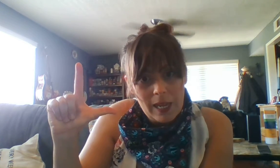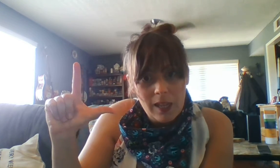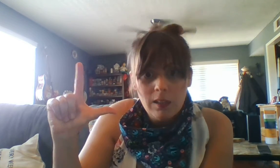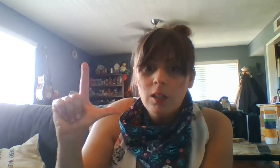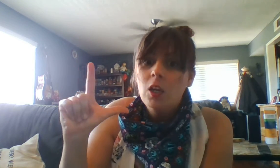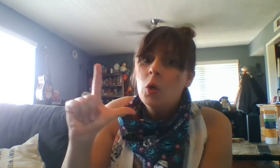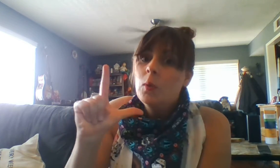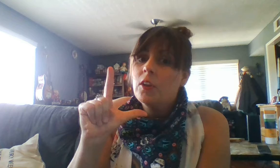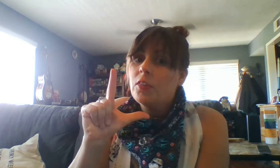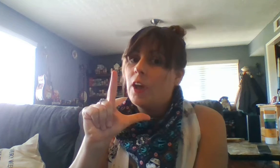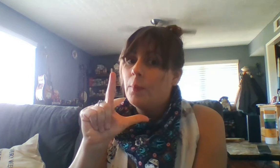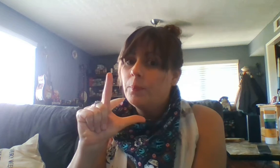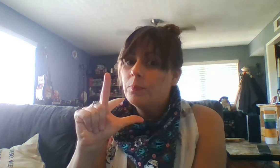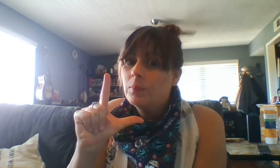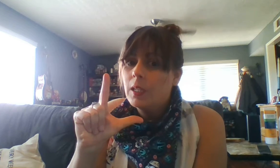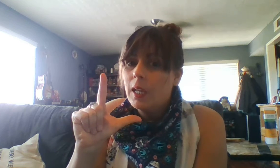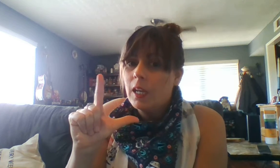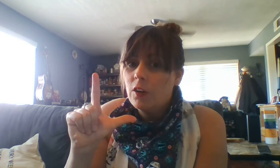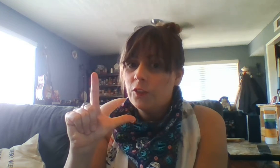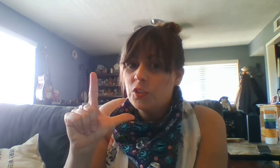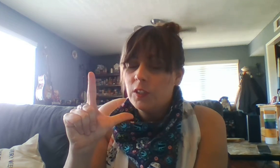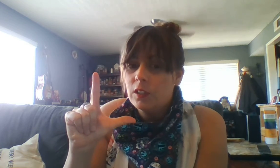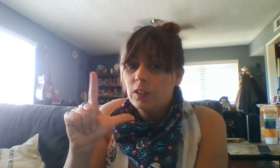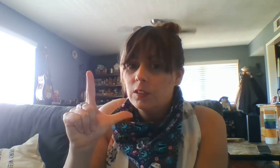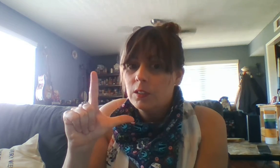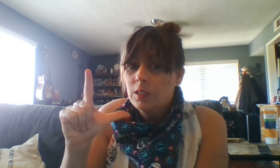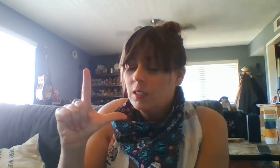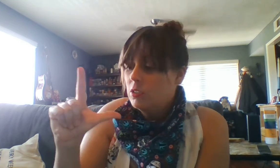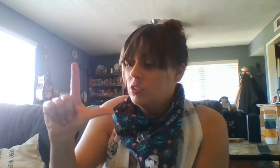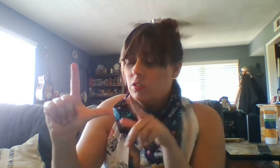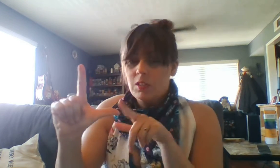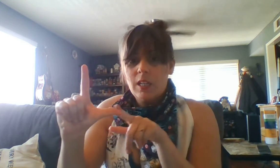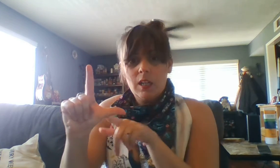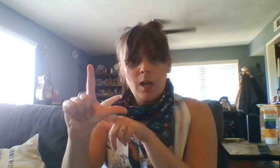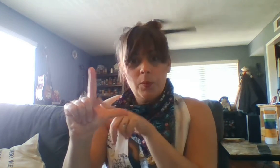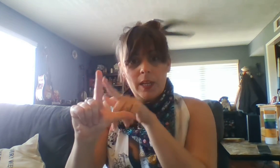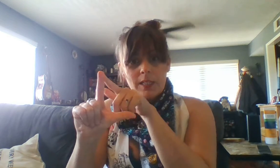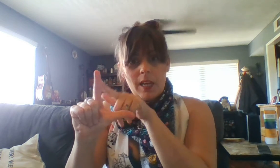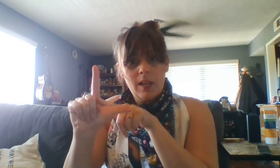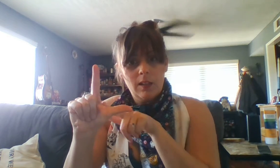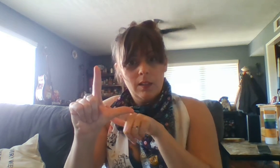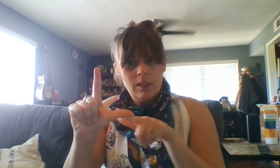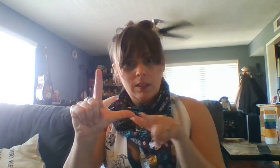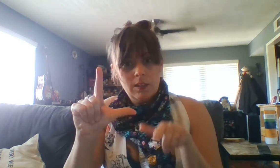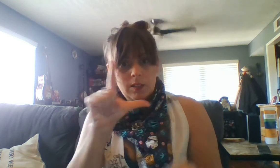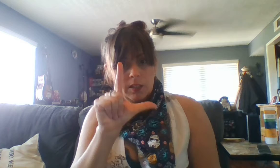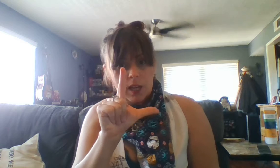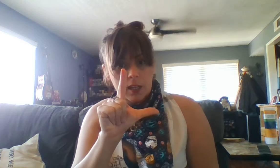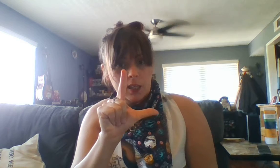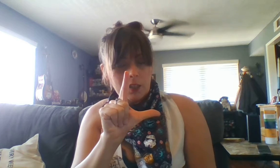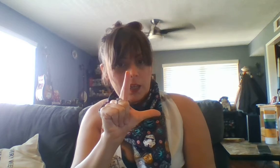L with our thumb and our first finger. This looks like an uppercase L. Got it?